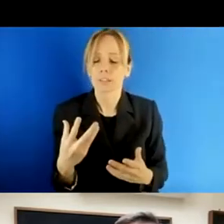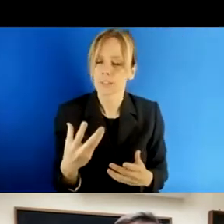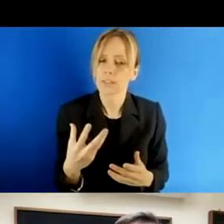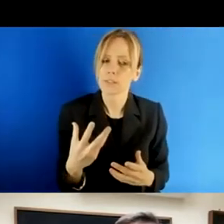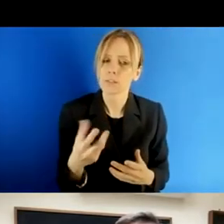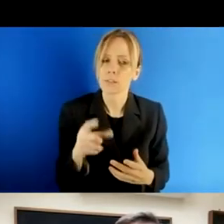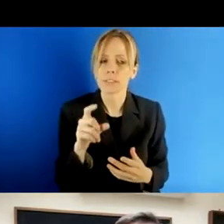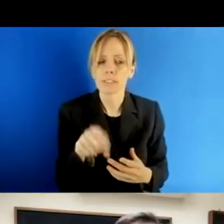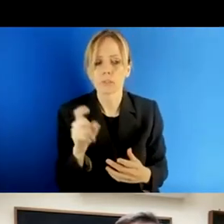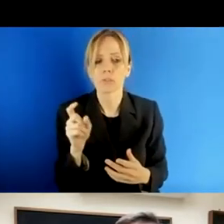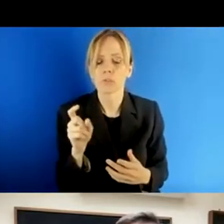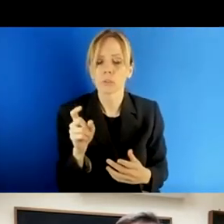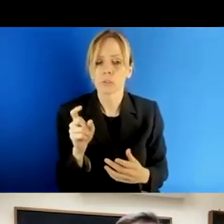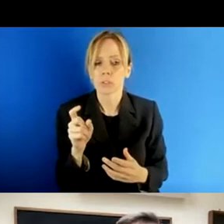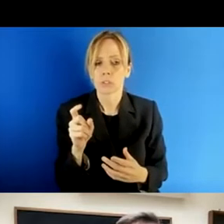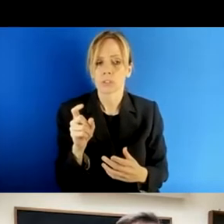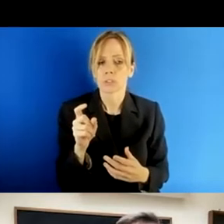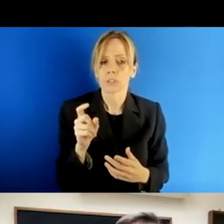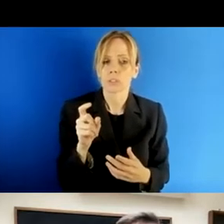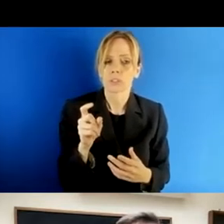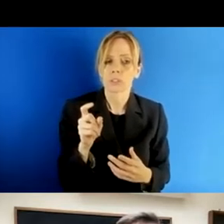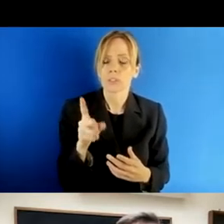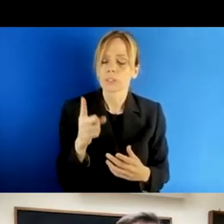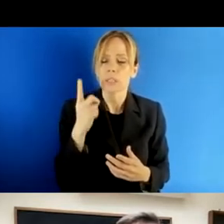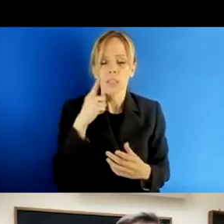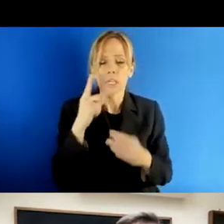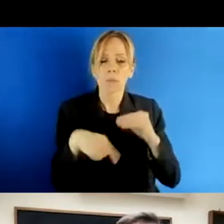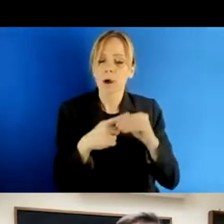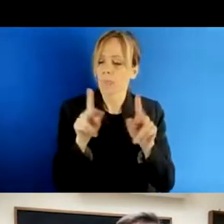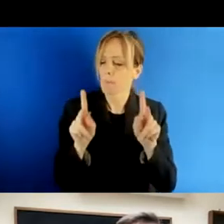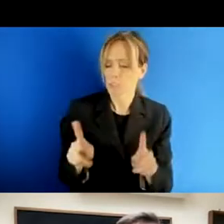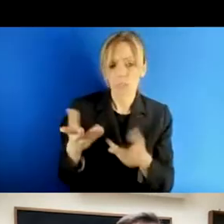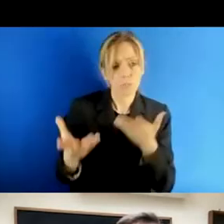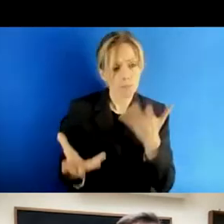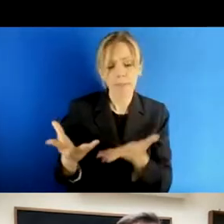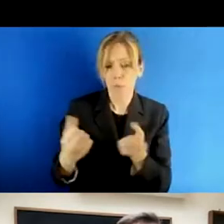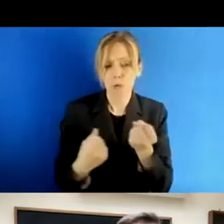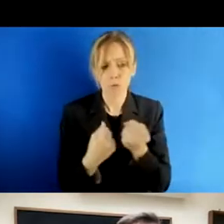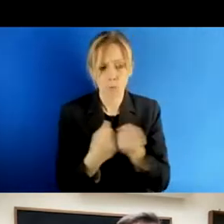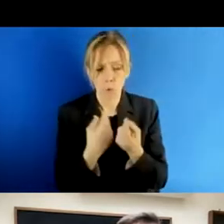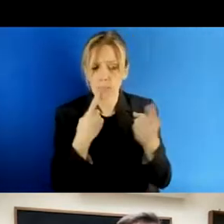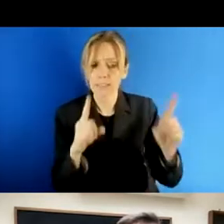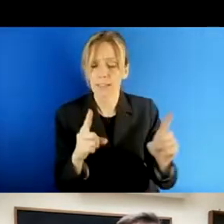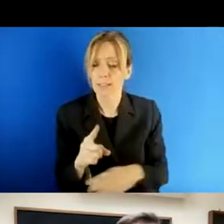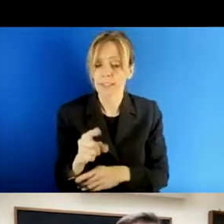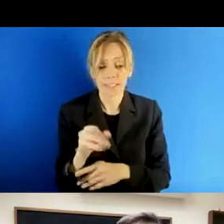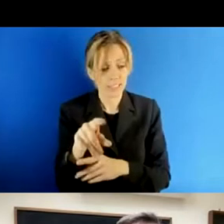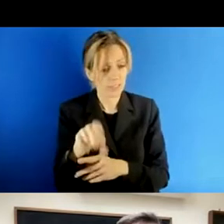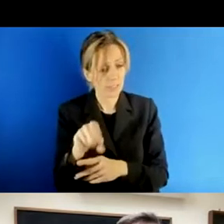really wants to support your success. And when necessary, invoke the ADA so that you can be